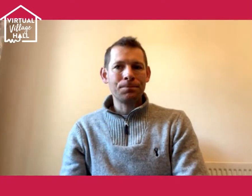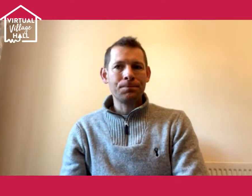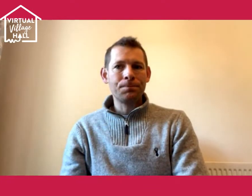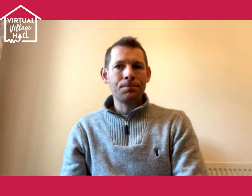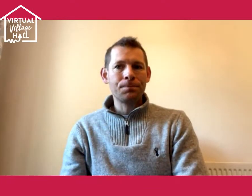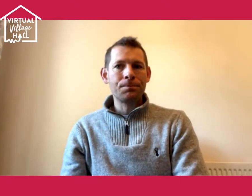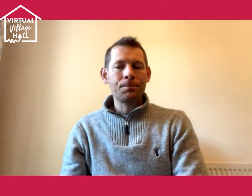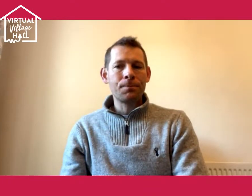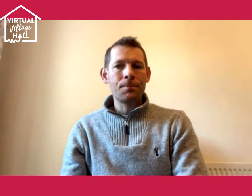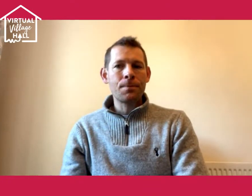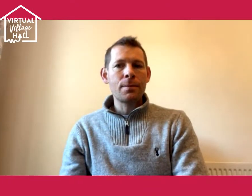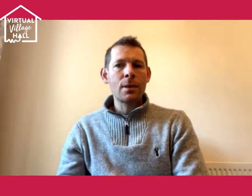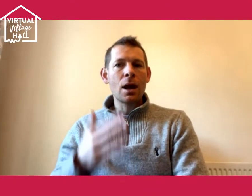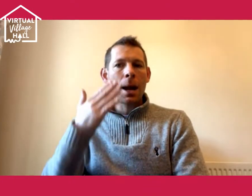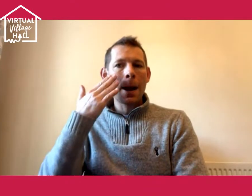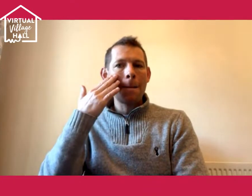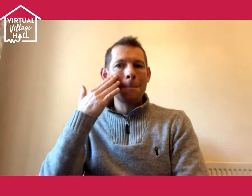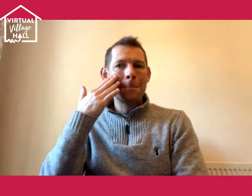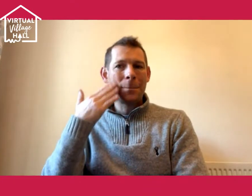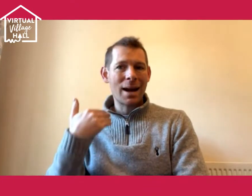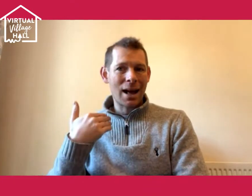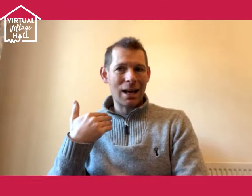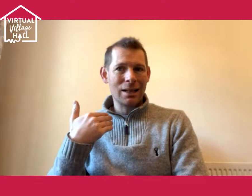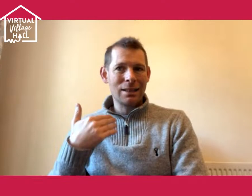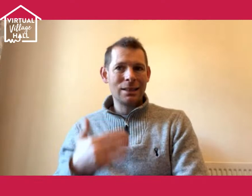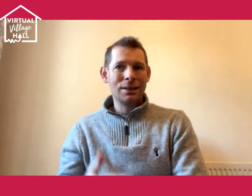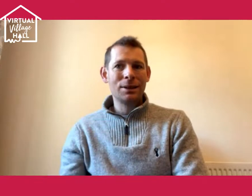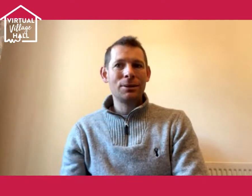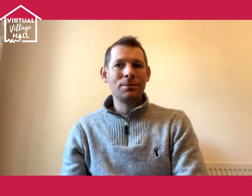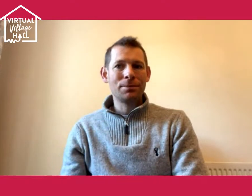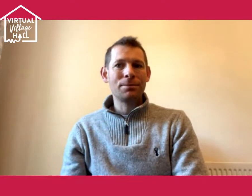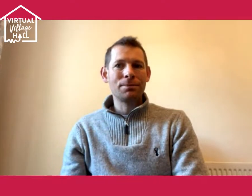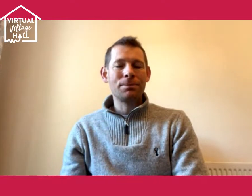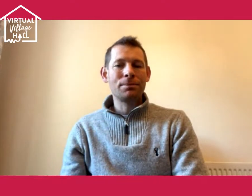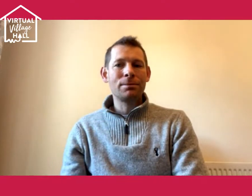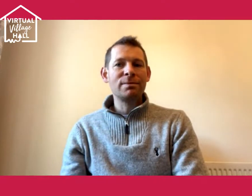about the skin, that's white or black,